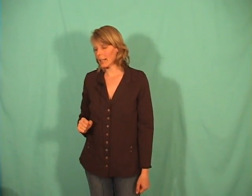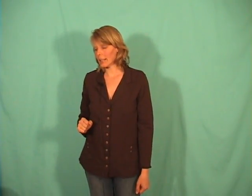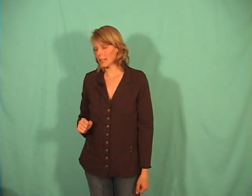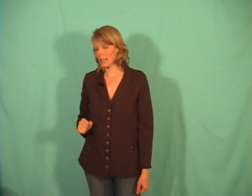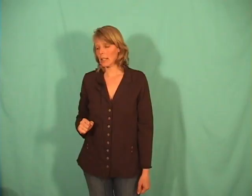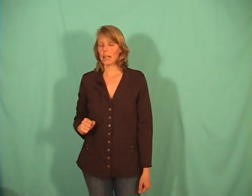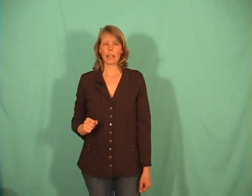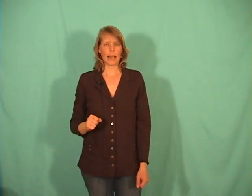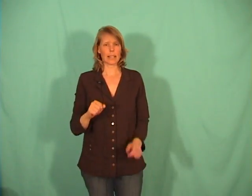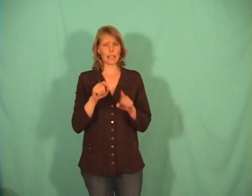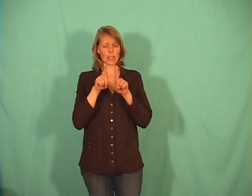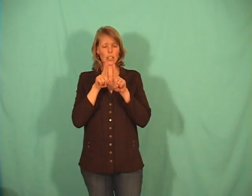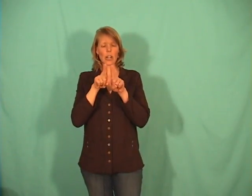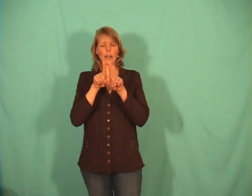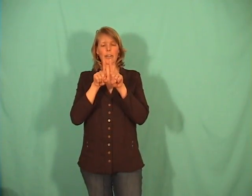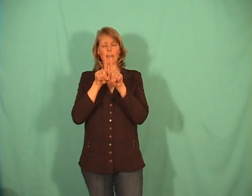And lastly, star.